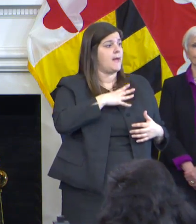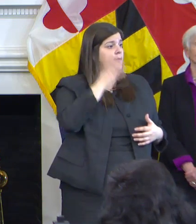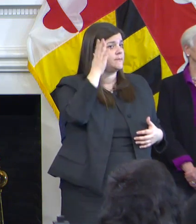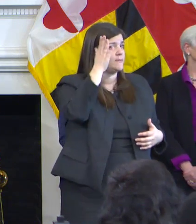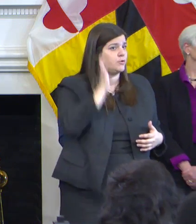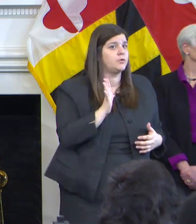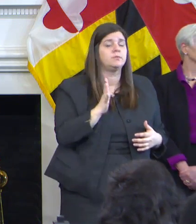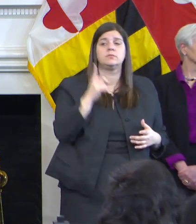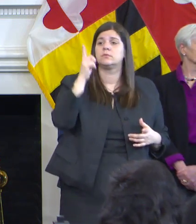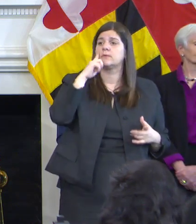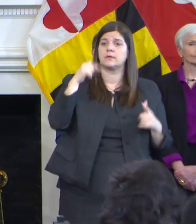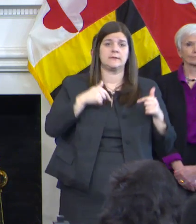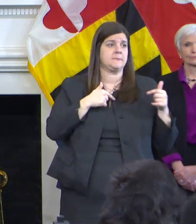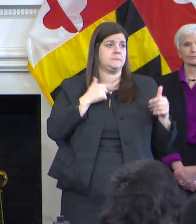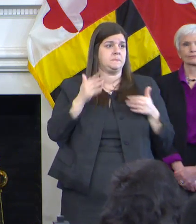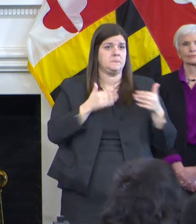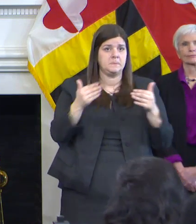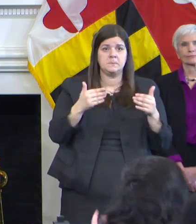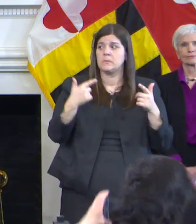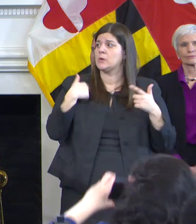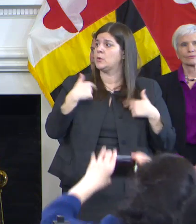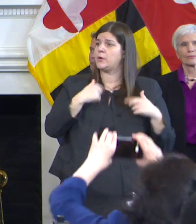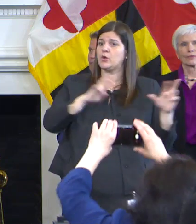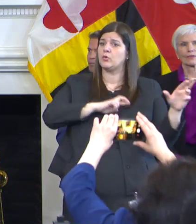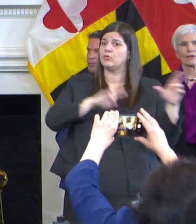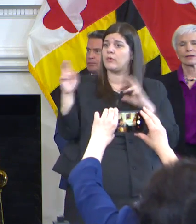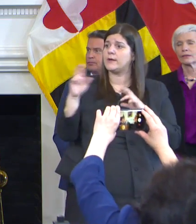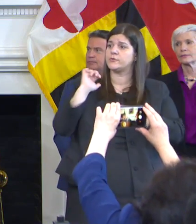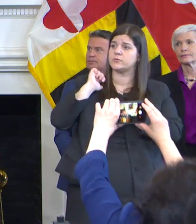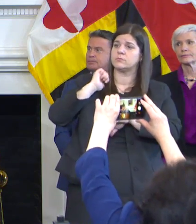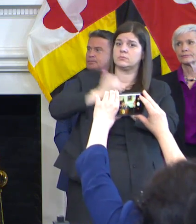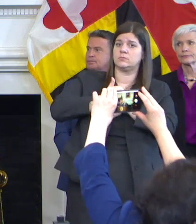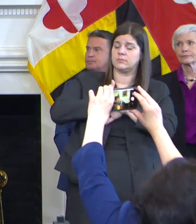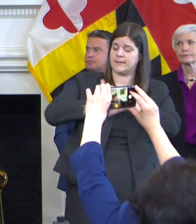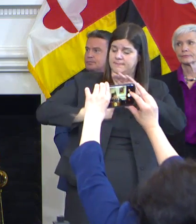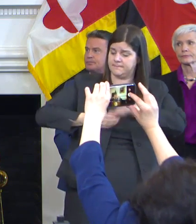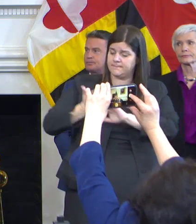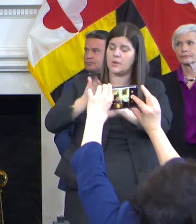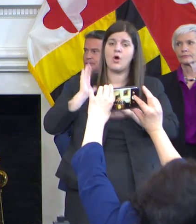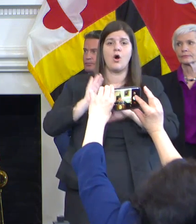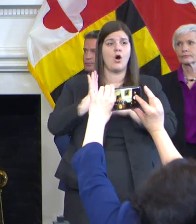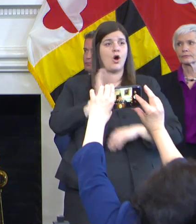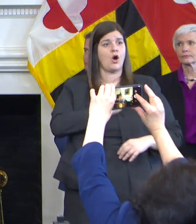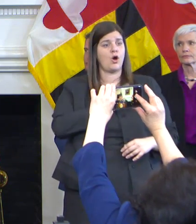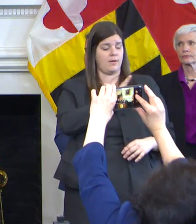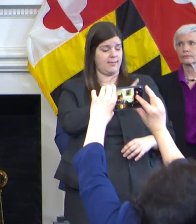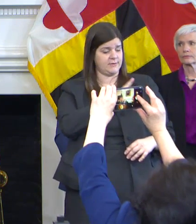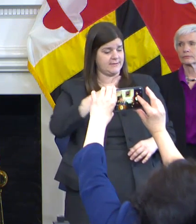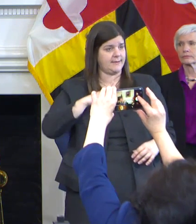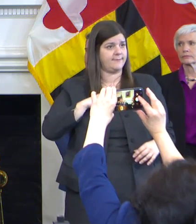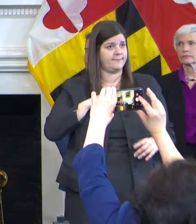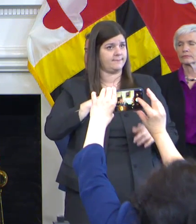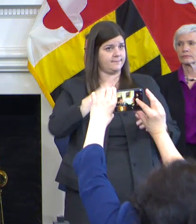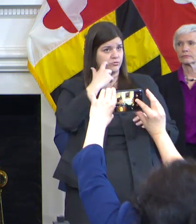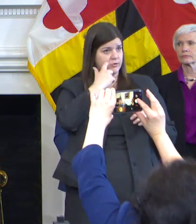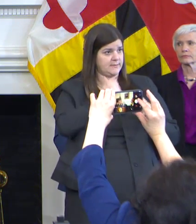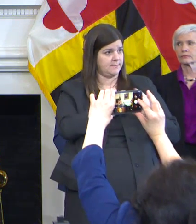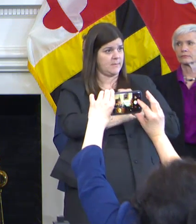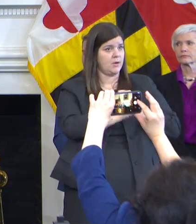moved to implement and enact the legislative initiative to reserve funding